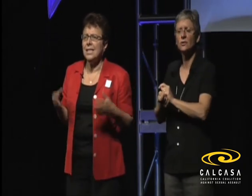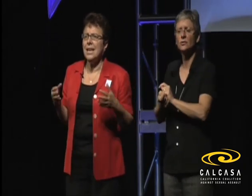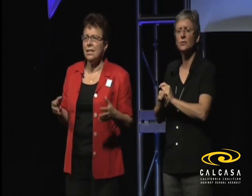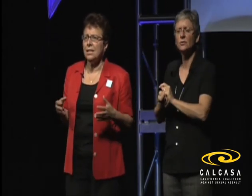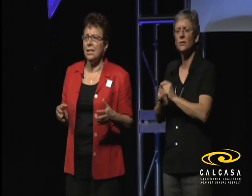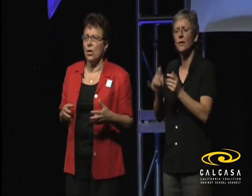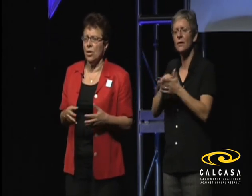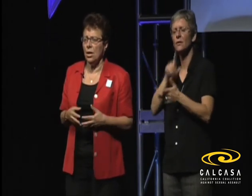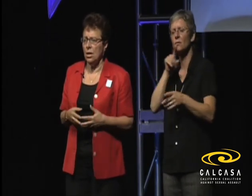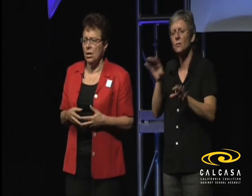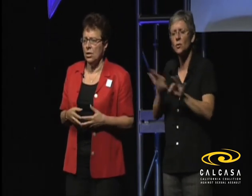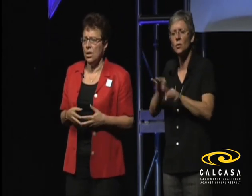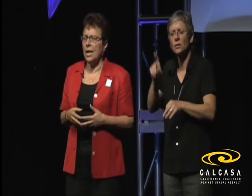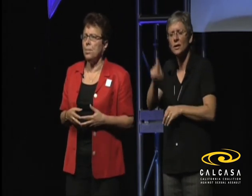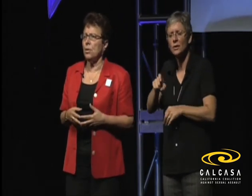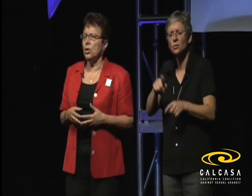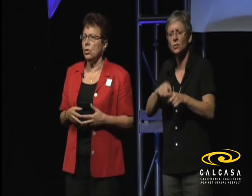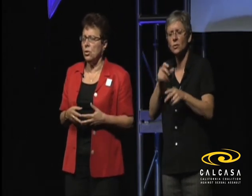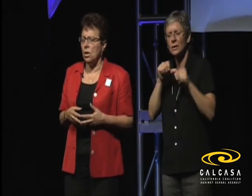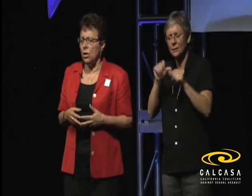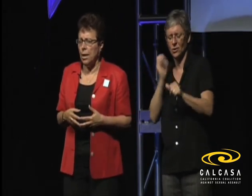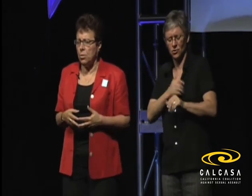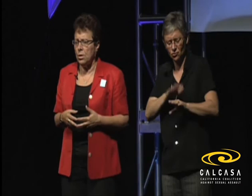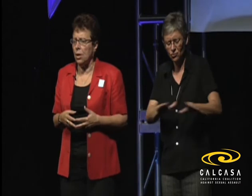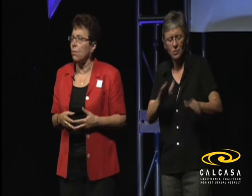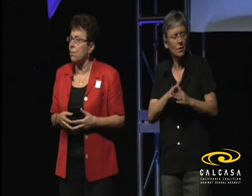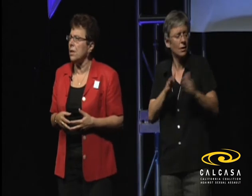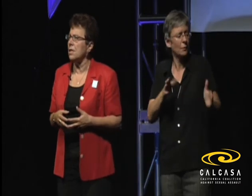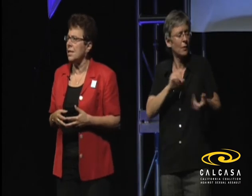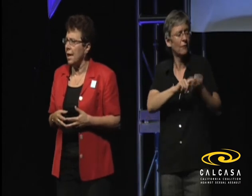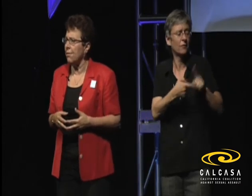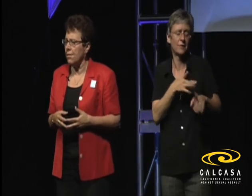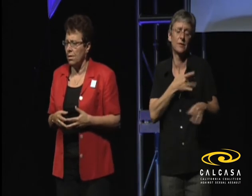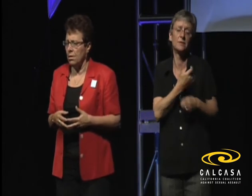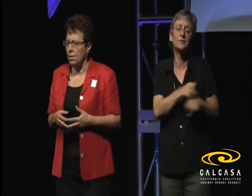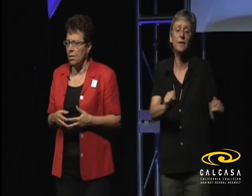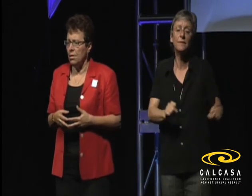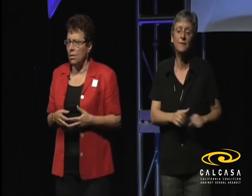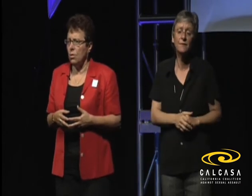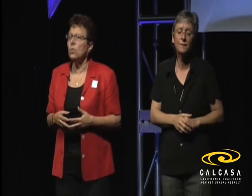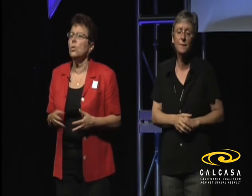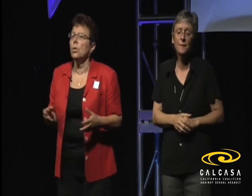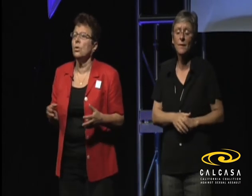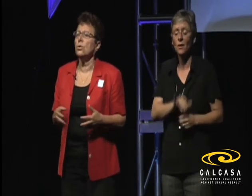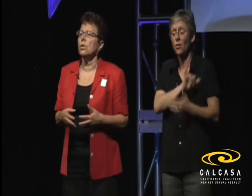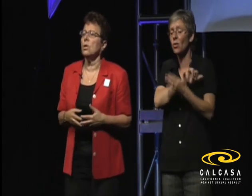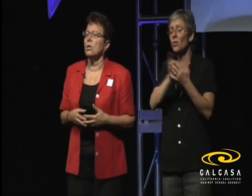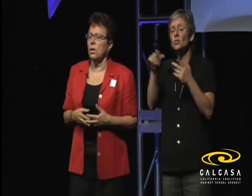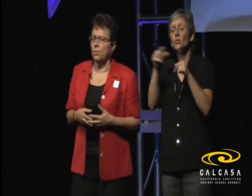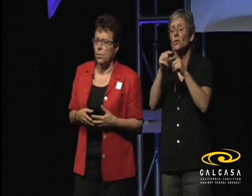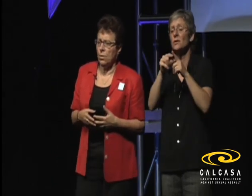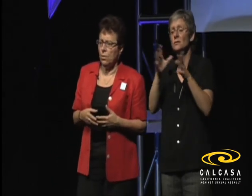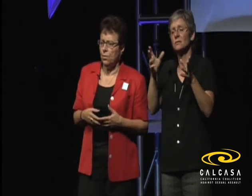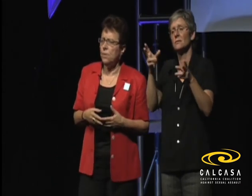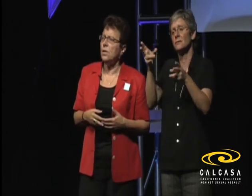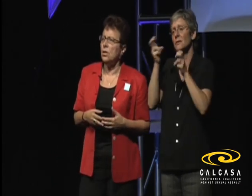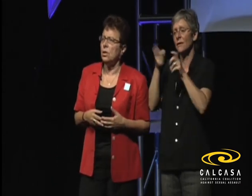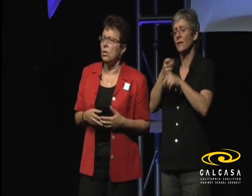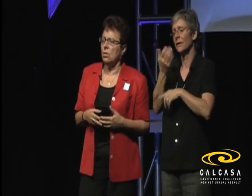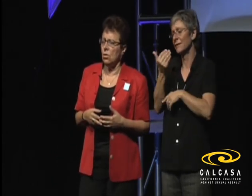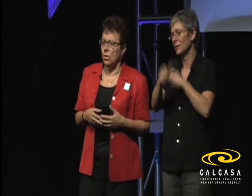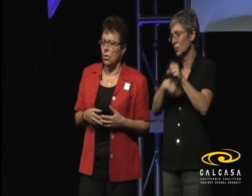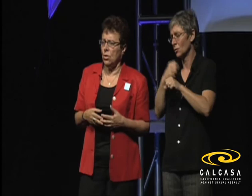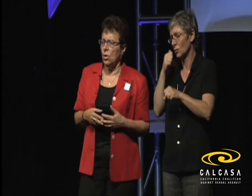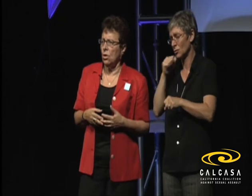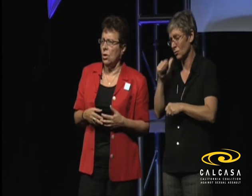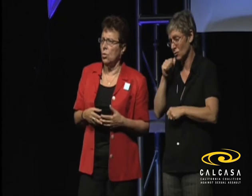that is necessary to keep our children, our neighbors, and our friends safe. Those words are from a